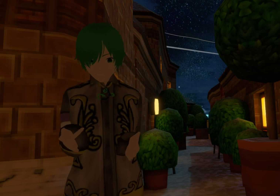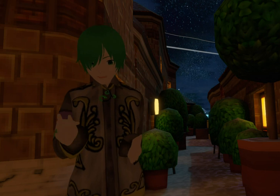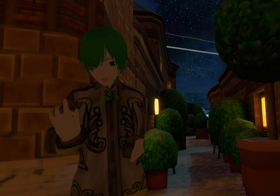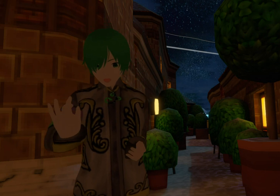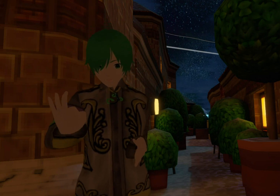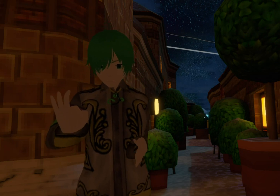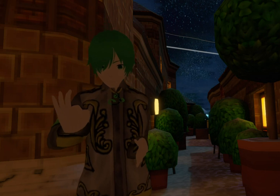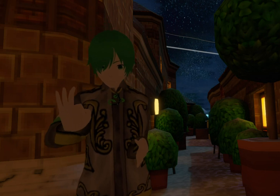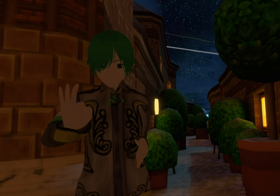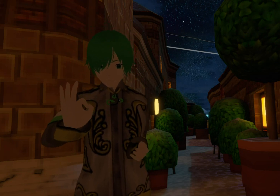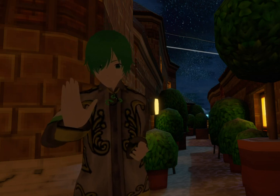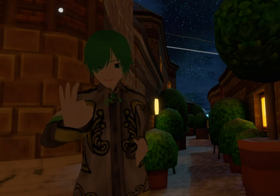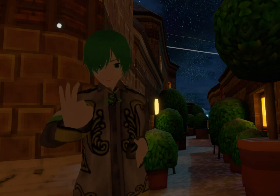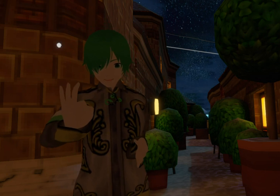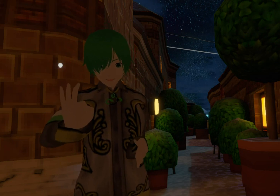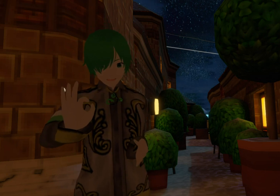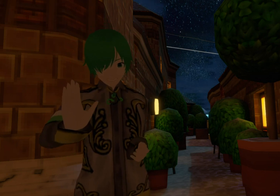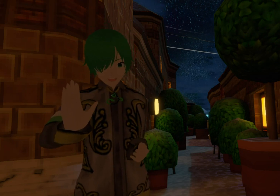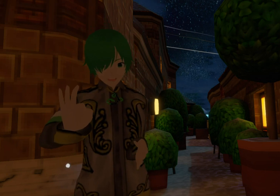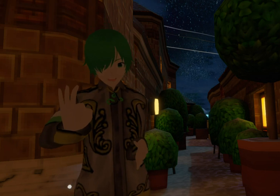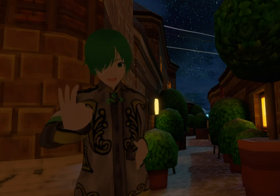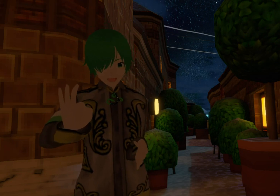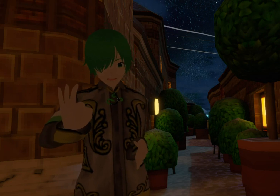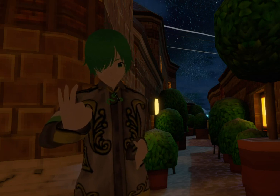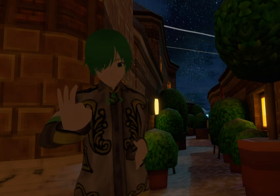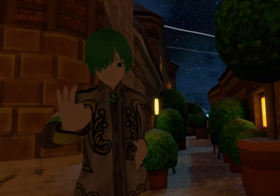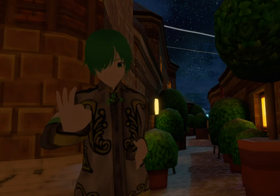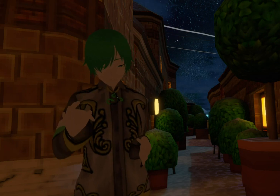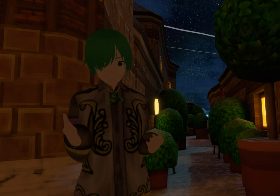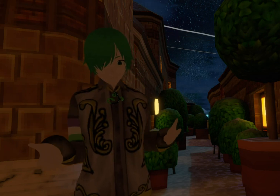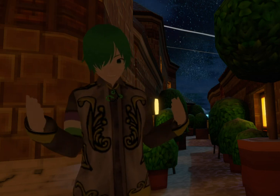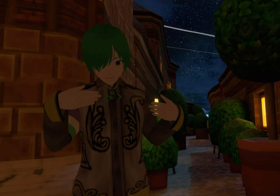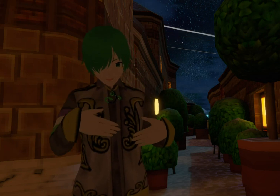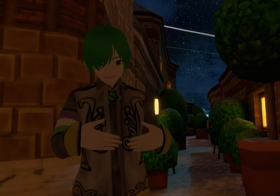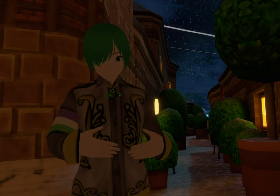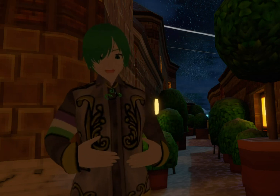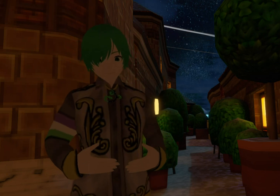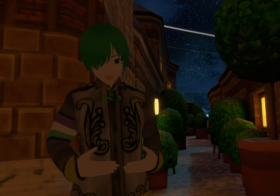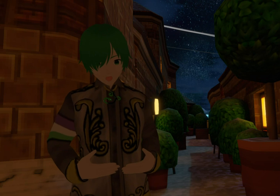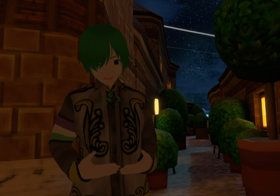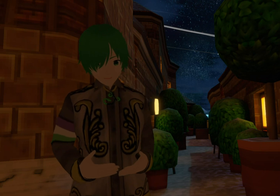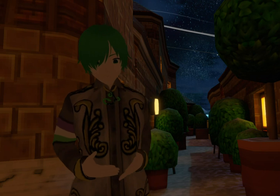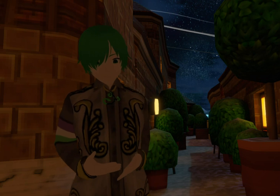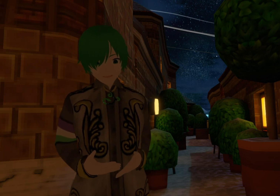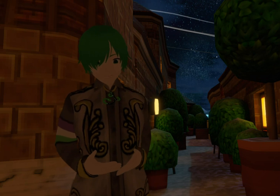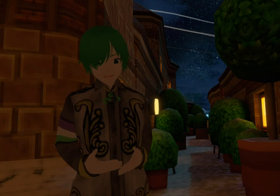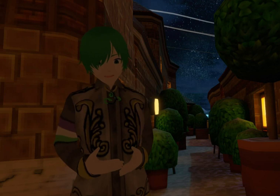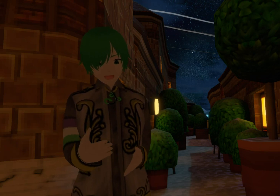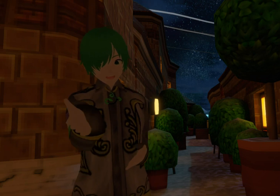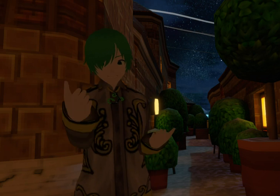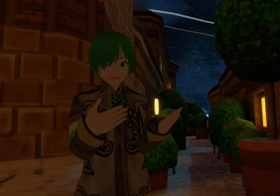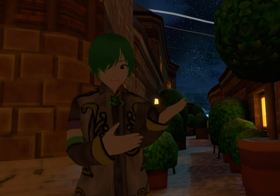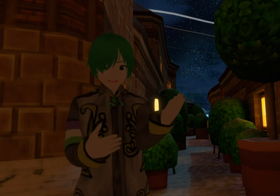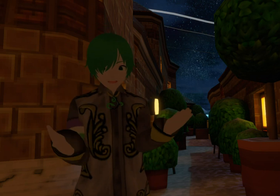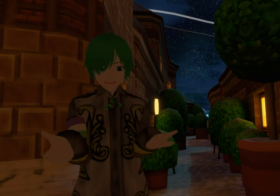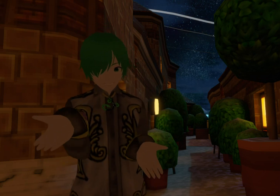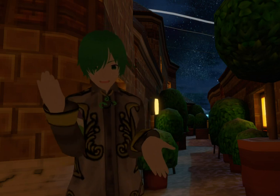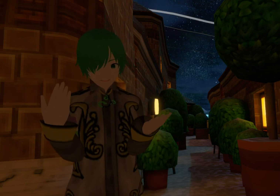So, oh, there's little things where seeing stuff work in VR. So I guess I just